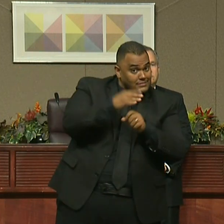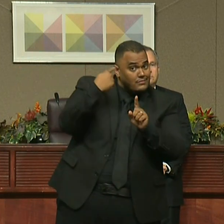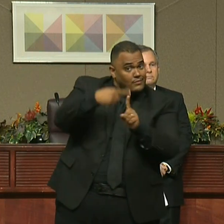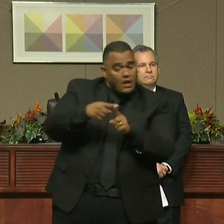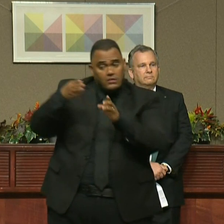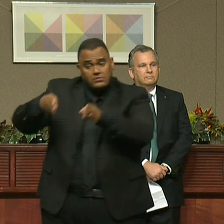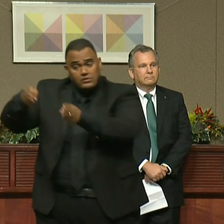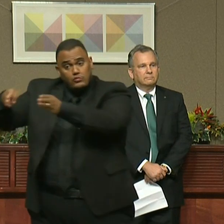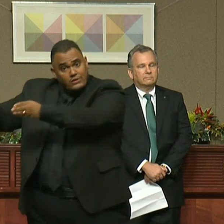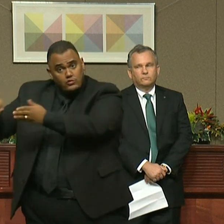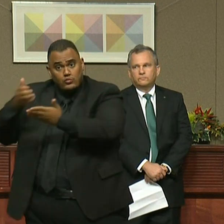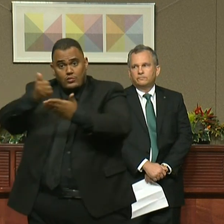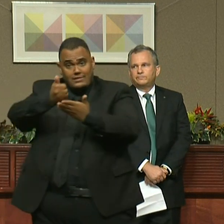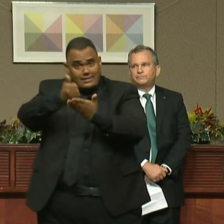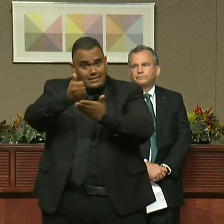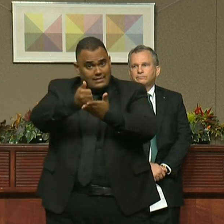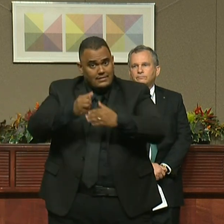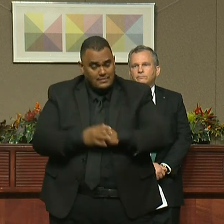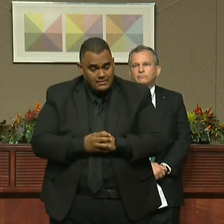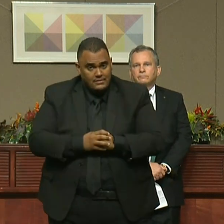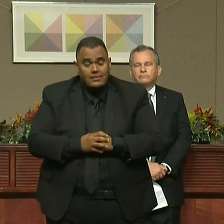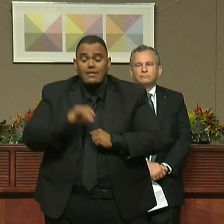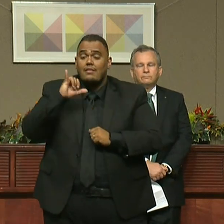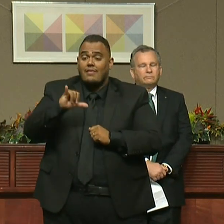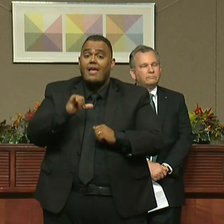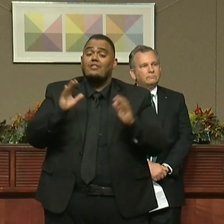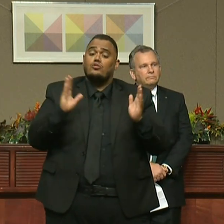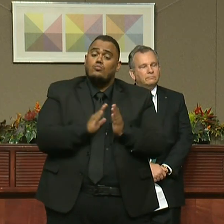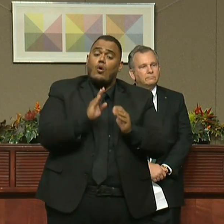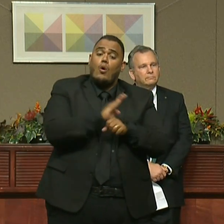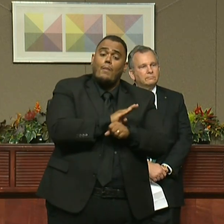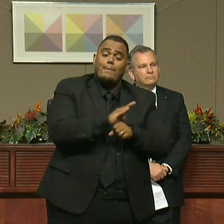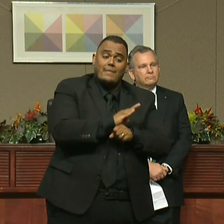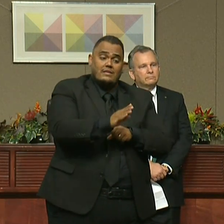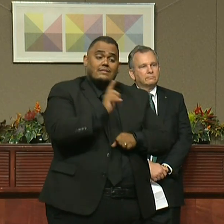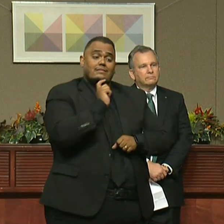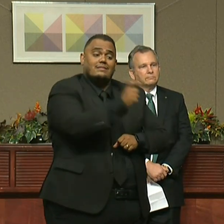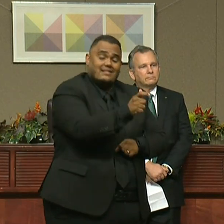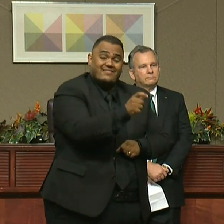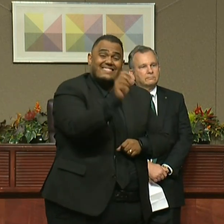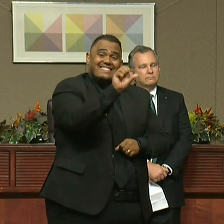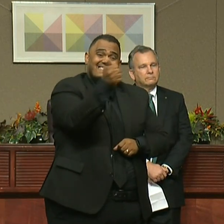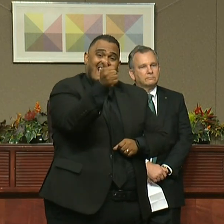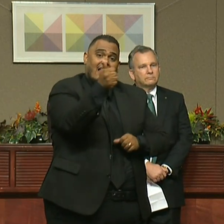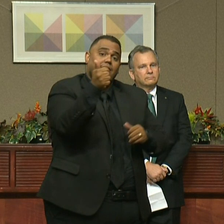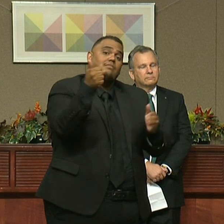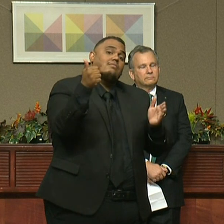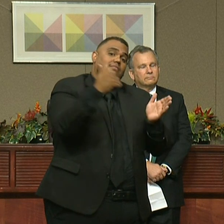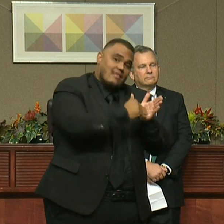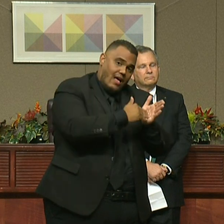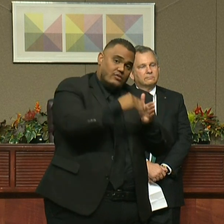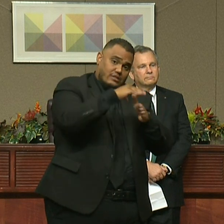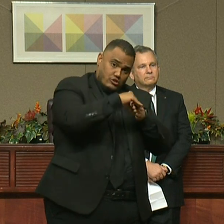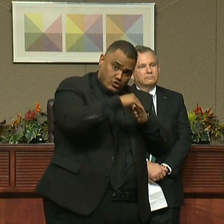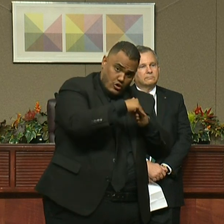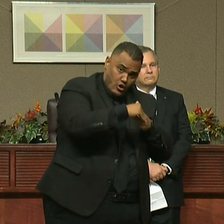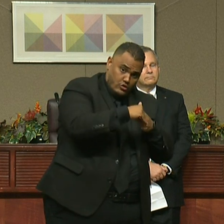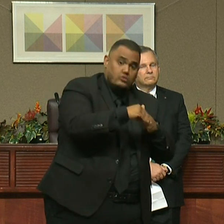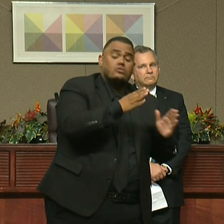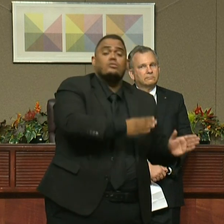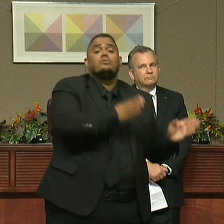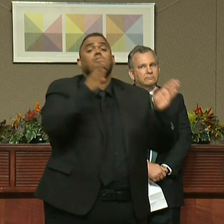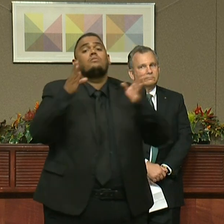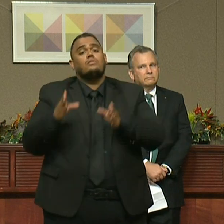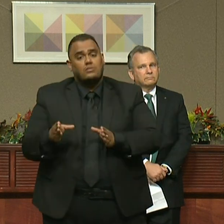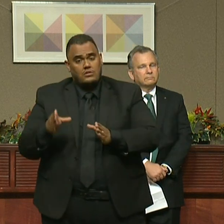Grant Program provides $10,000 in grant money to small businesses located in Orange County,